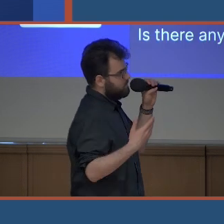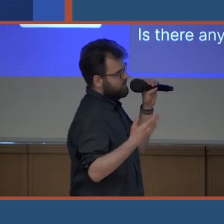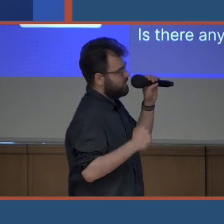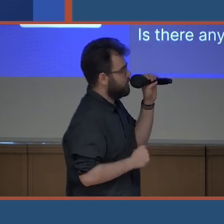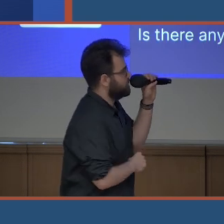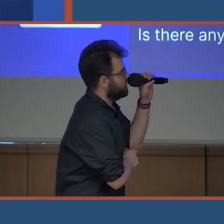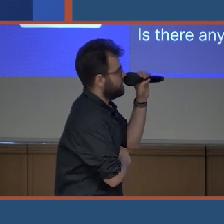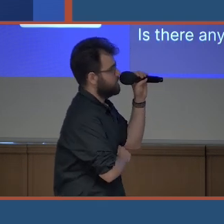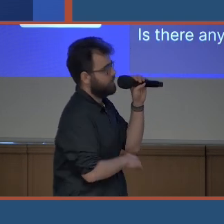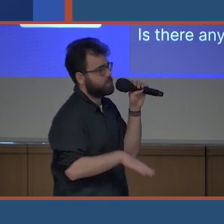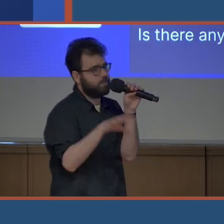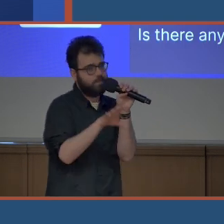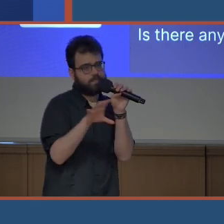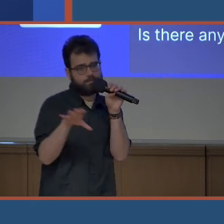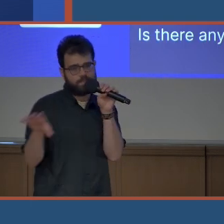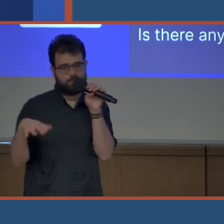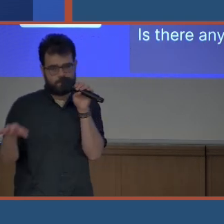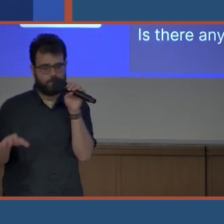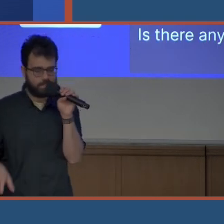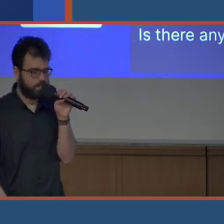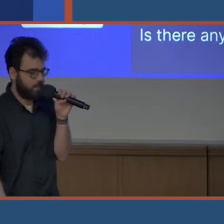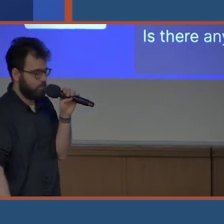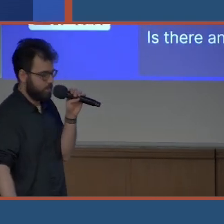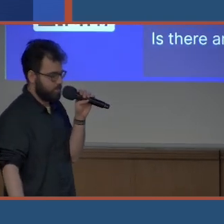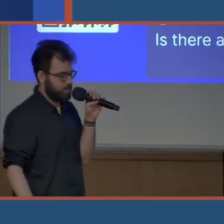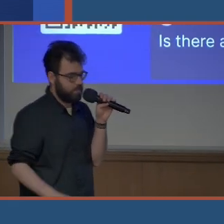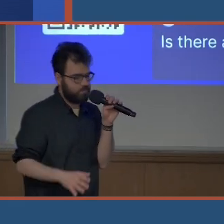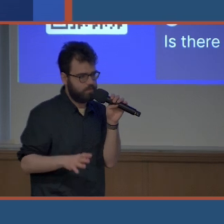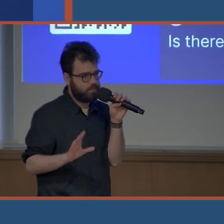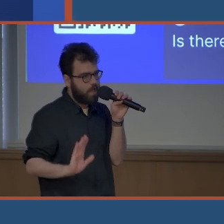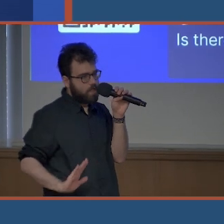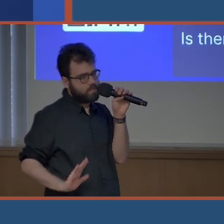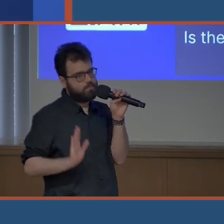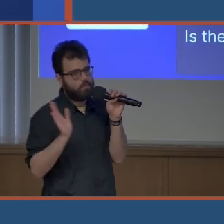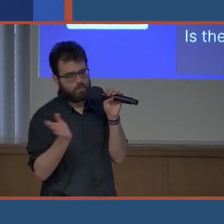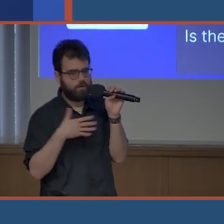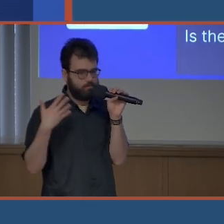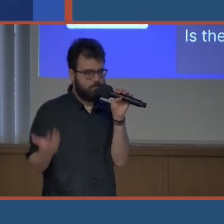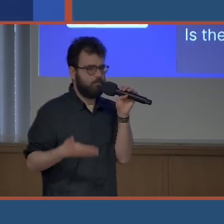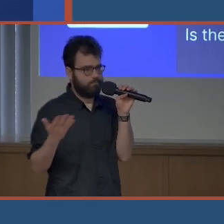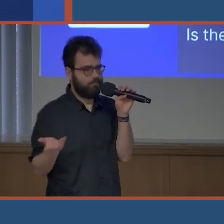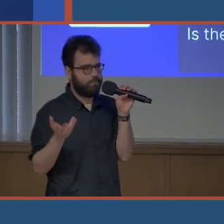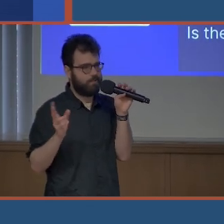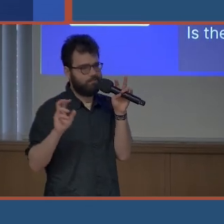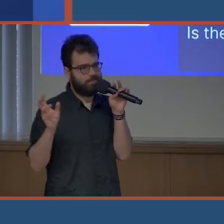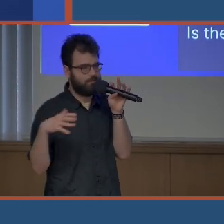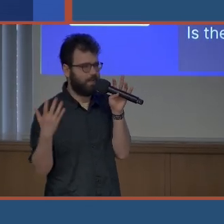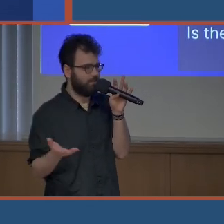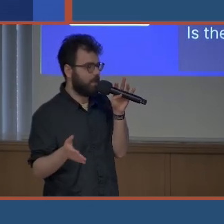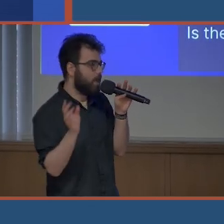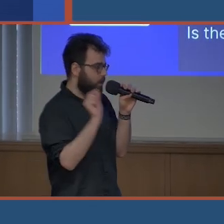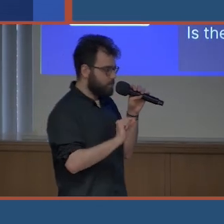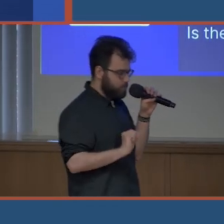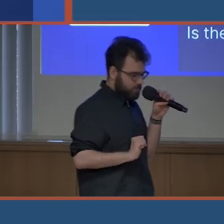visually, but then you also use classifiers, but not specific to a sign language, I would say. It's more like